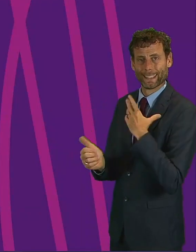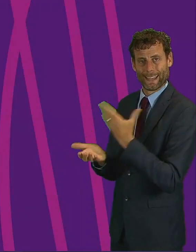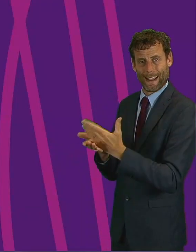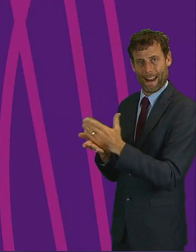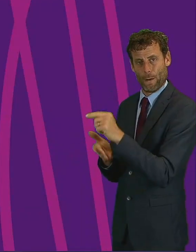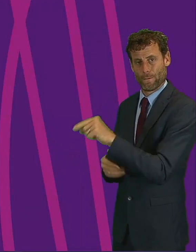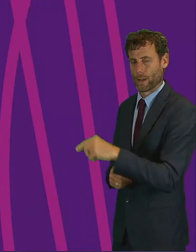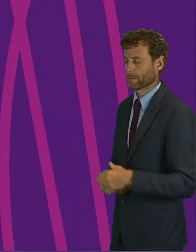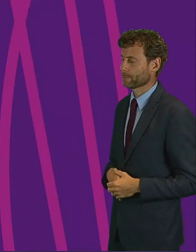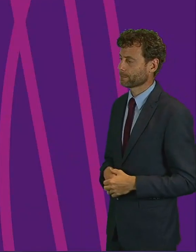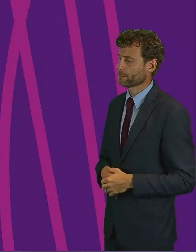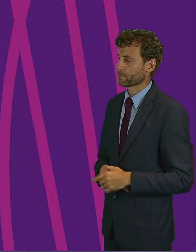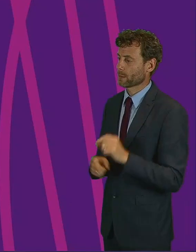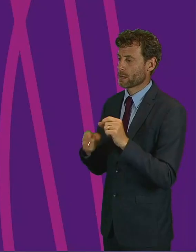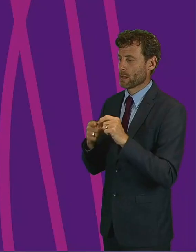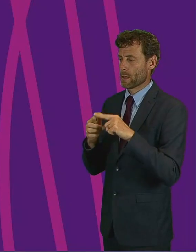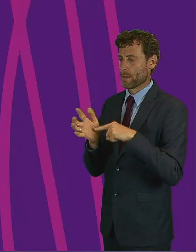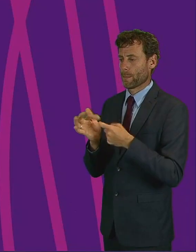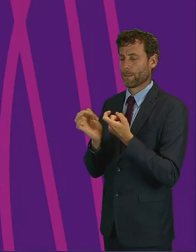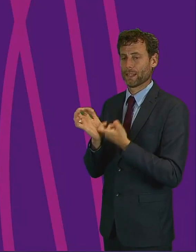by Pauline McNeill. Peter Chapman.